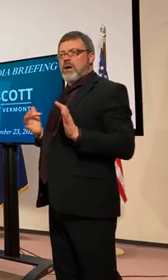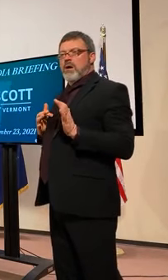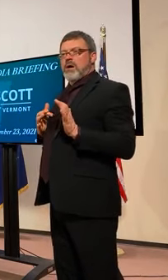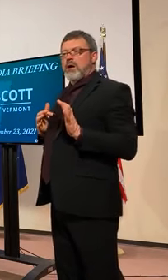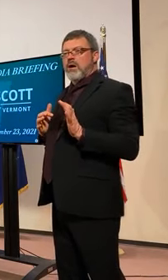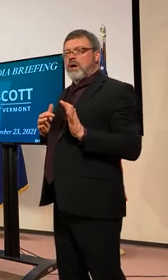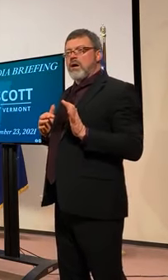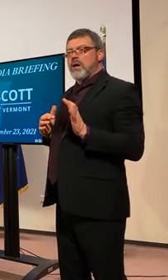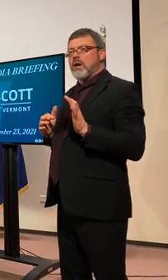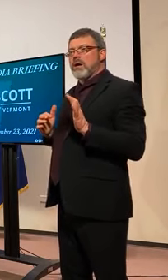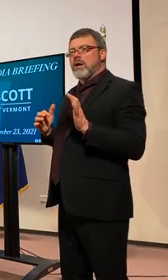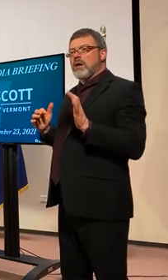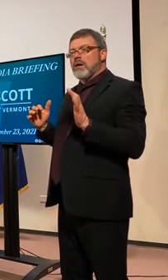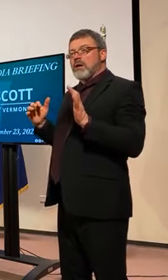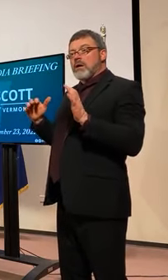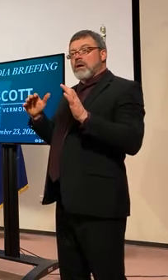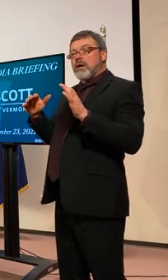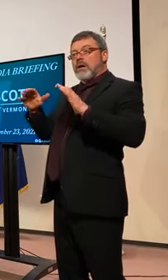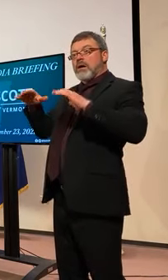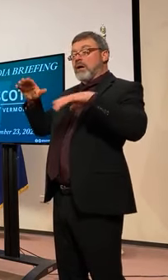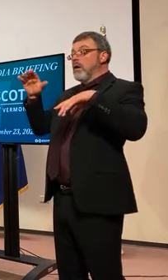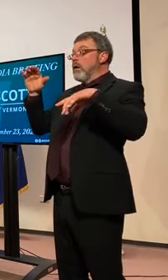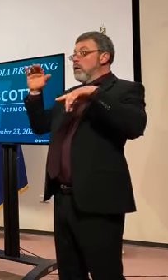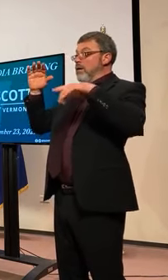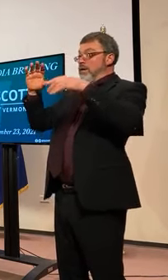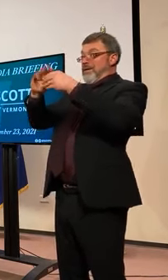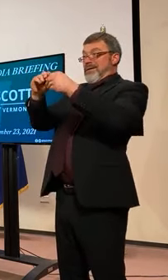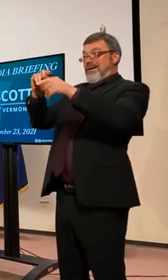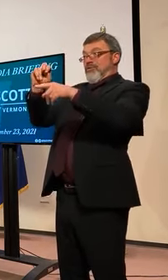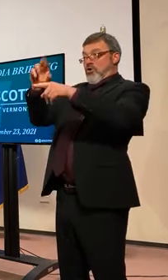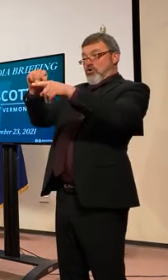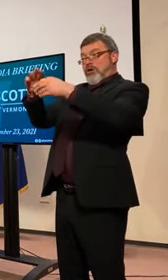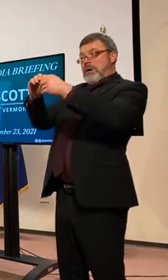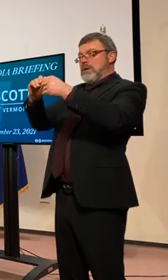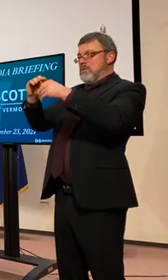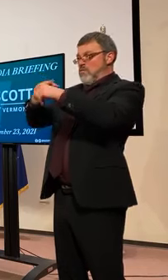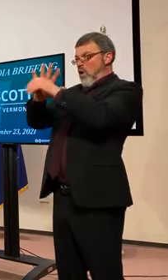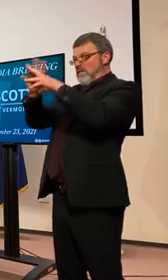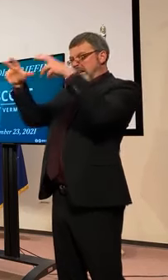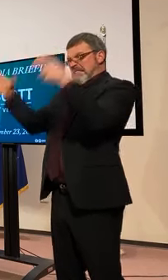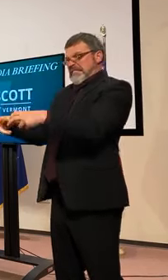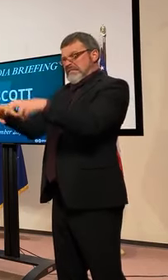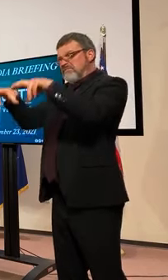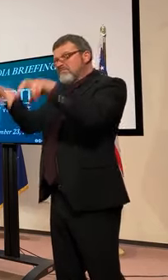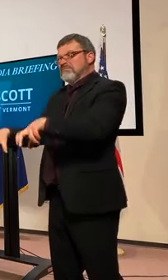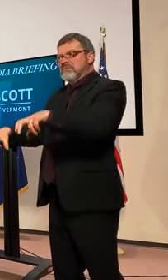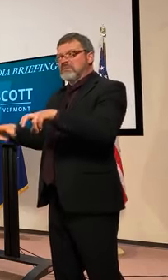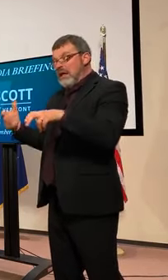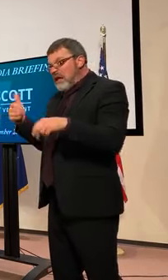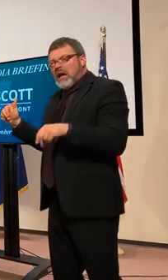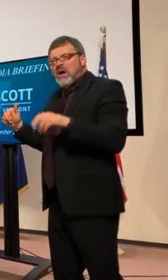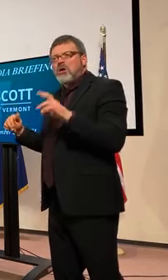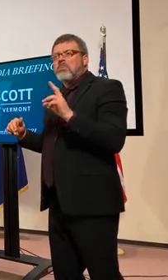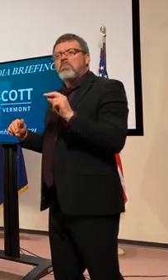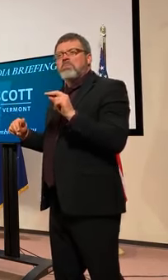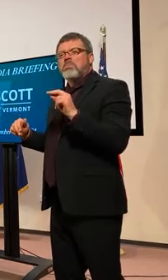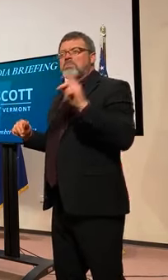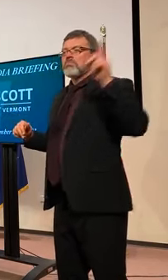is by Jeff Zients, who speaks for the White House. He's the coordinator for the